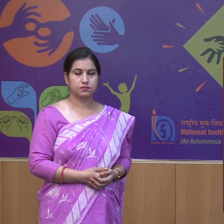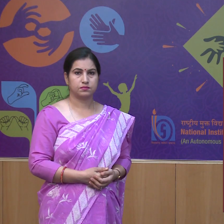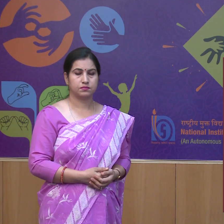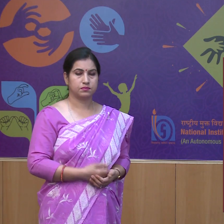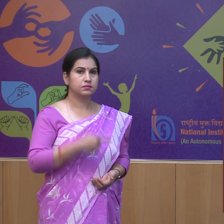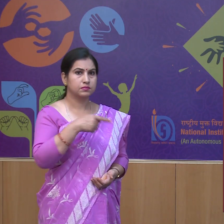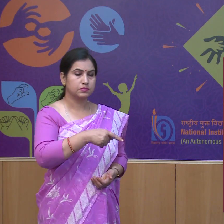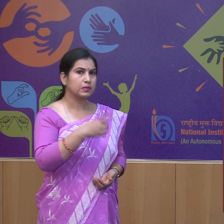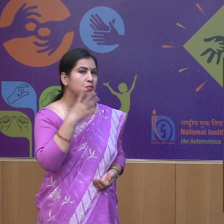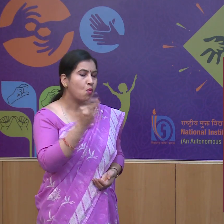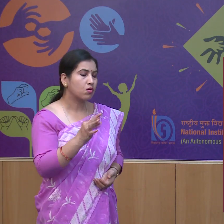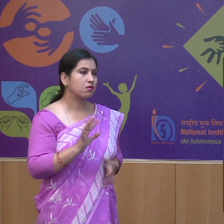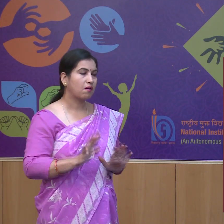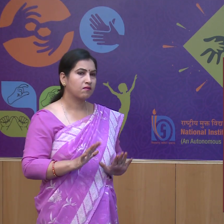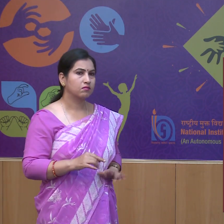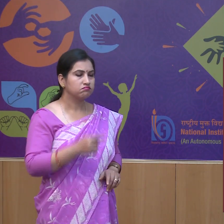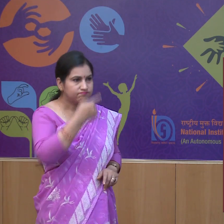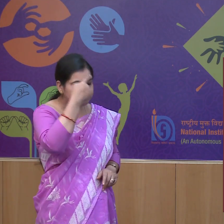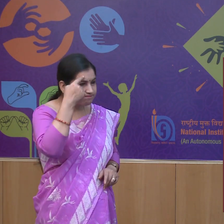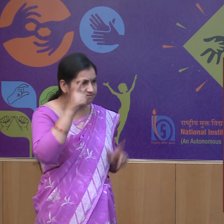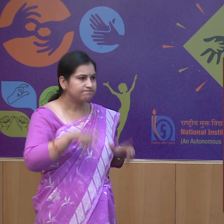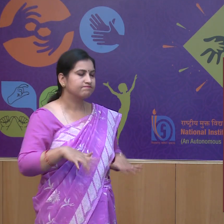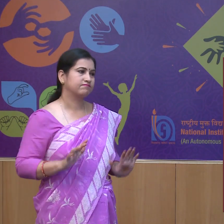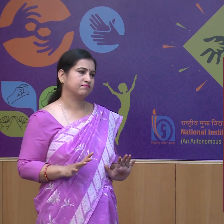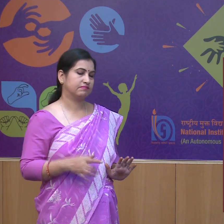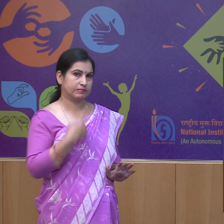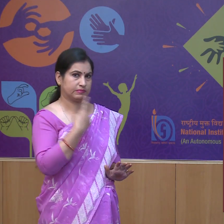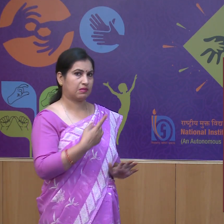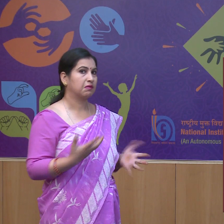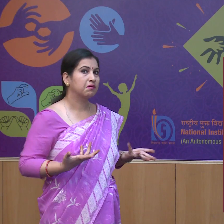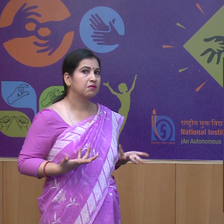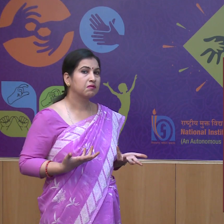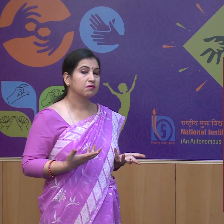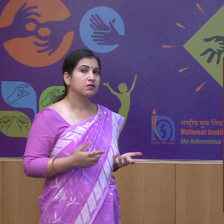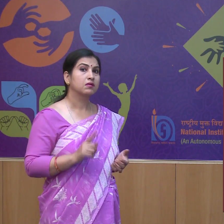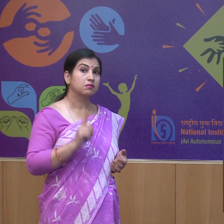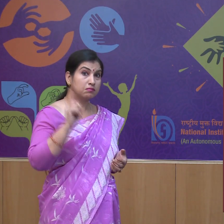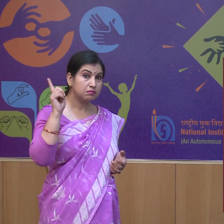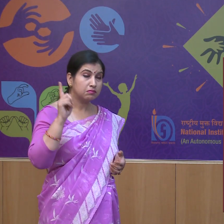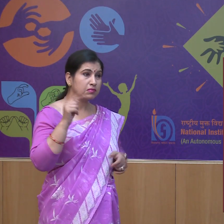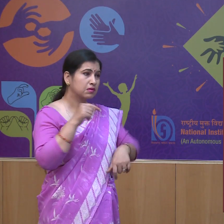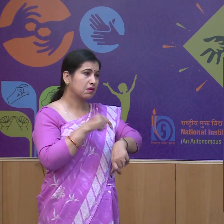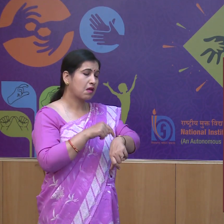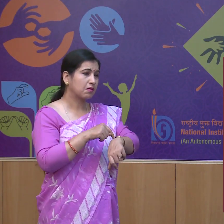It is very unfortunate to say that by the mid 19th